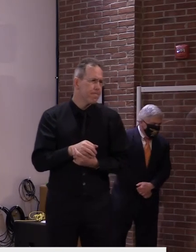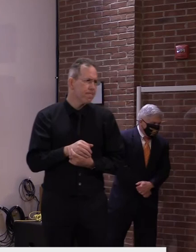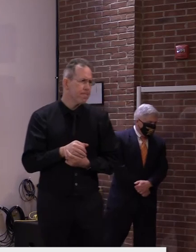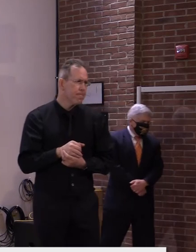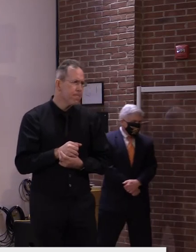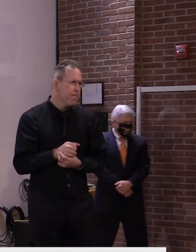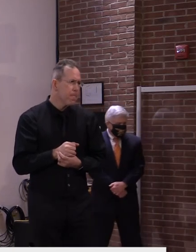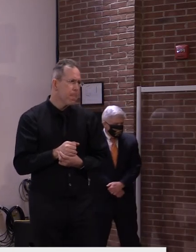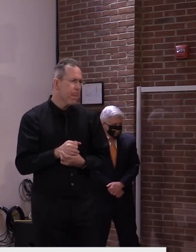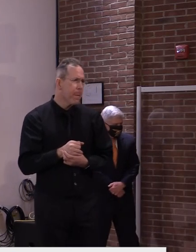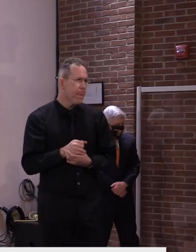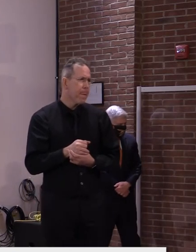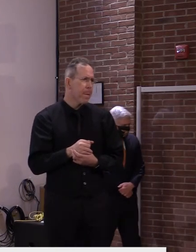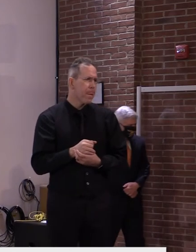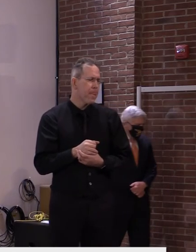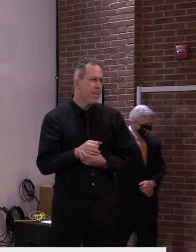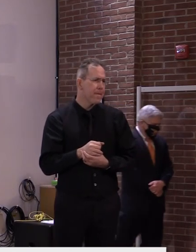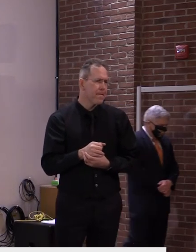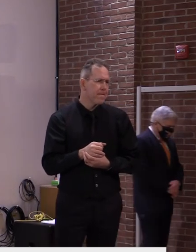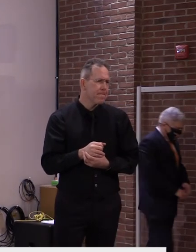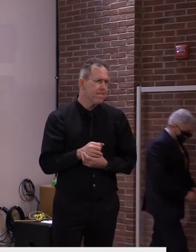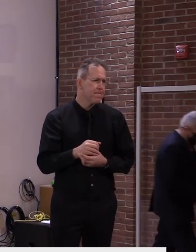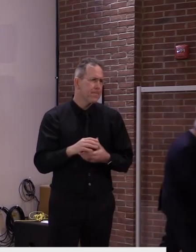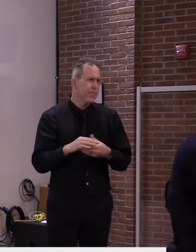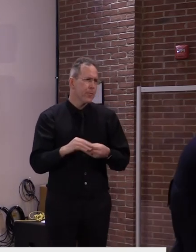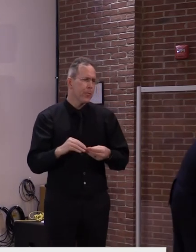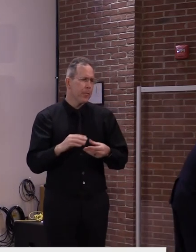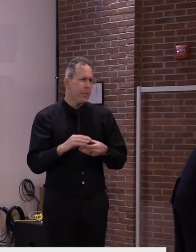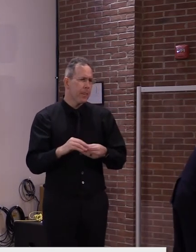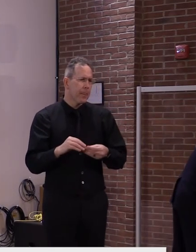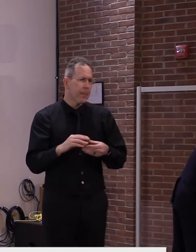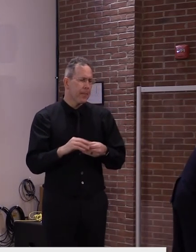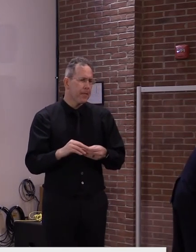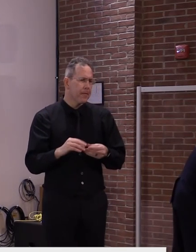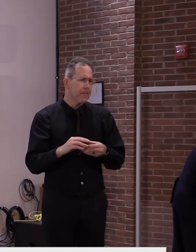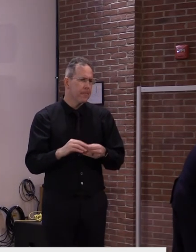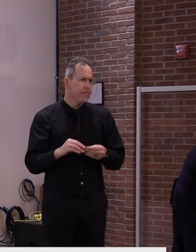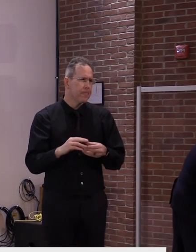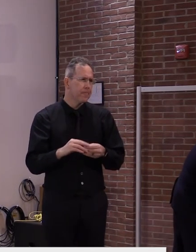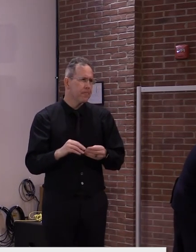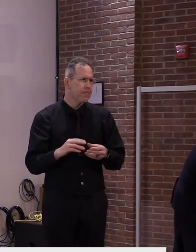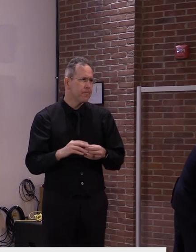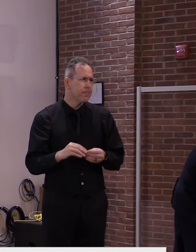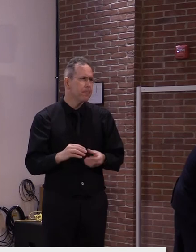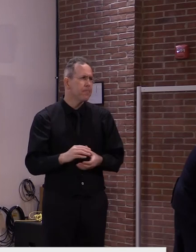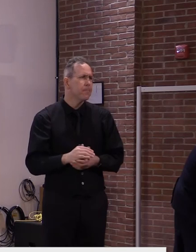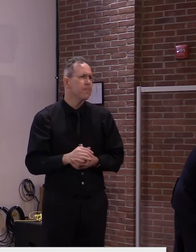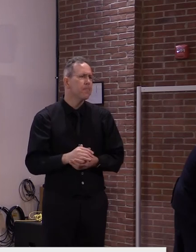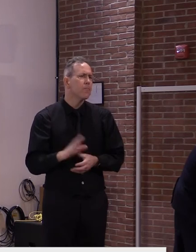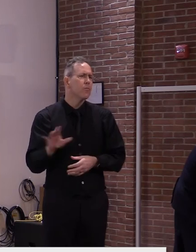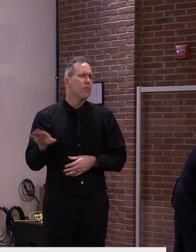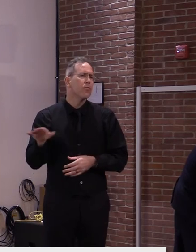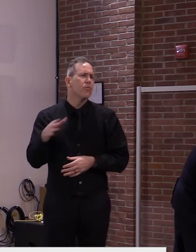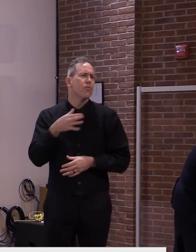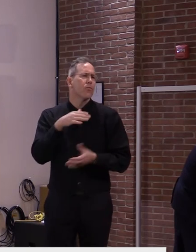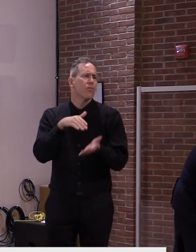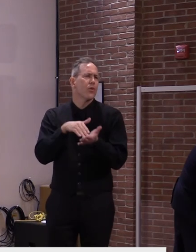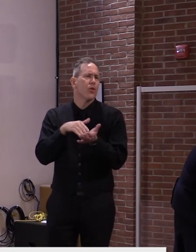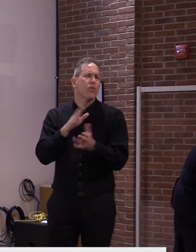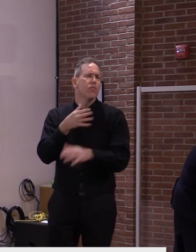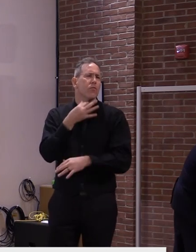have you got any new directives from the new administration about lowering